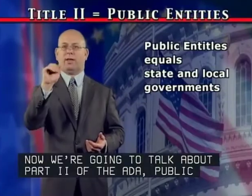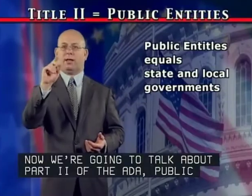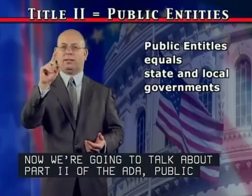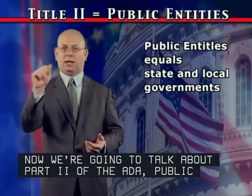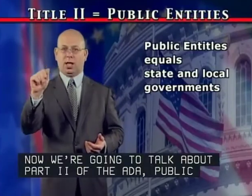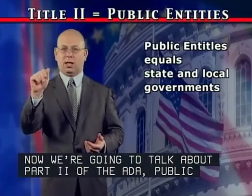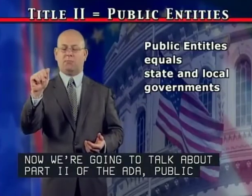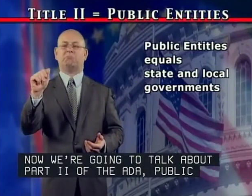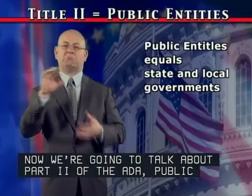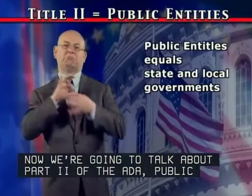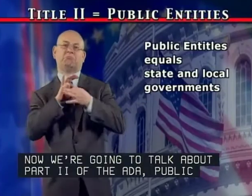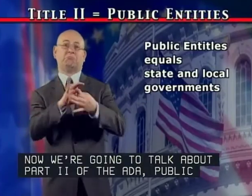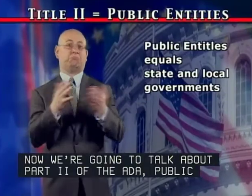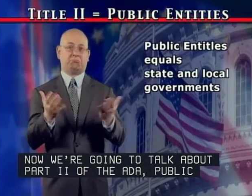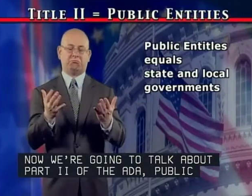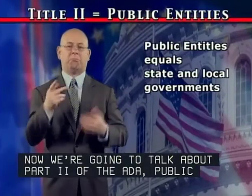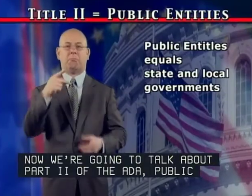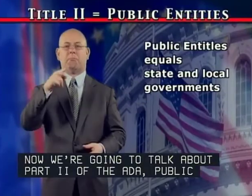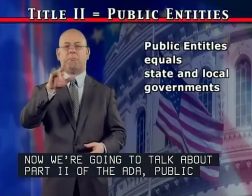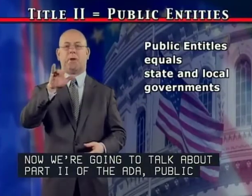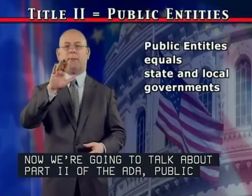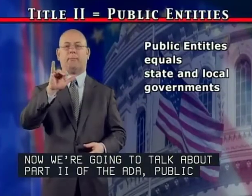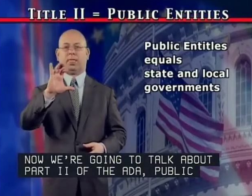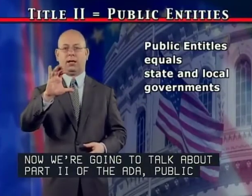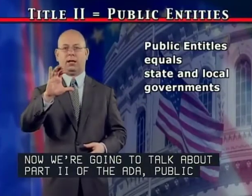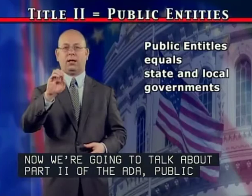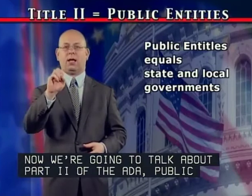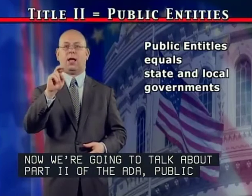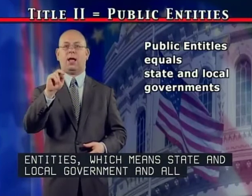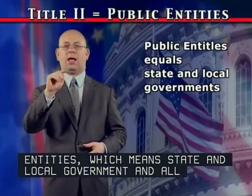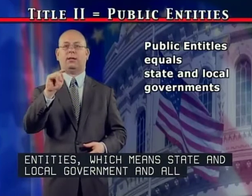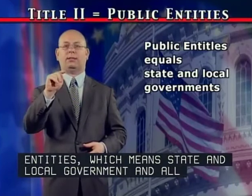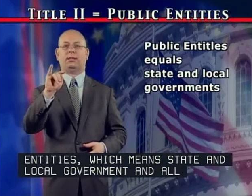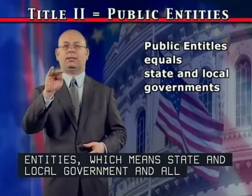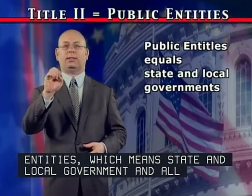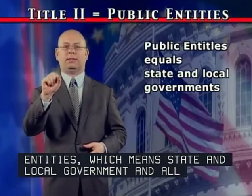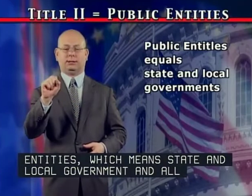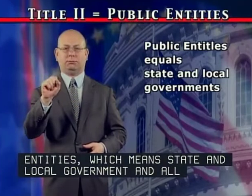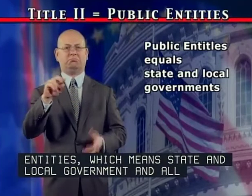Now we're going to talk about Part 2 of the ADA, public entities,